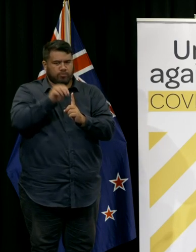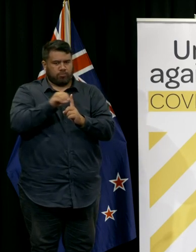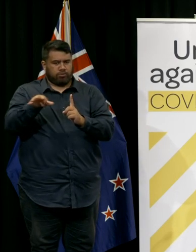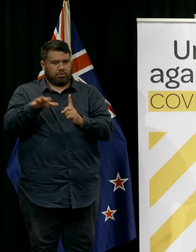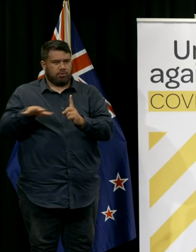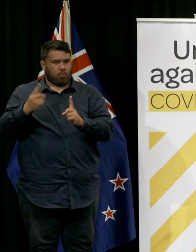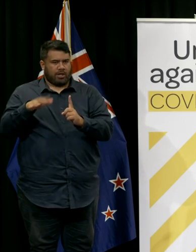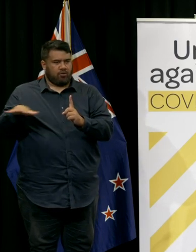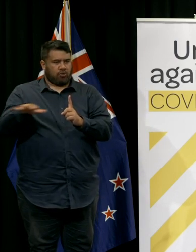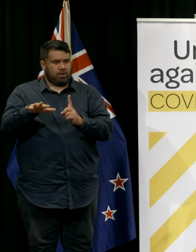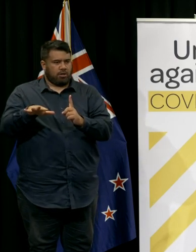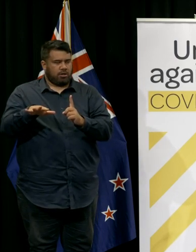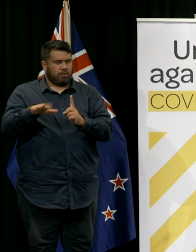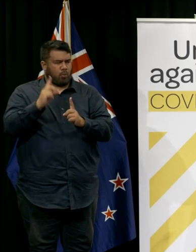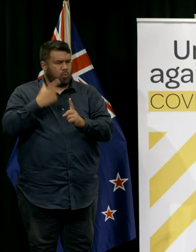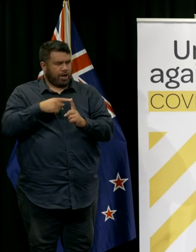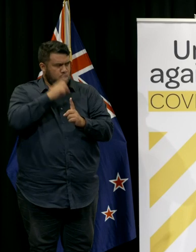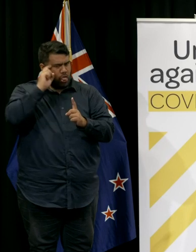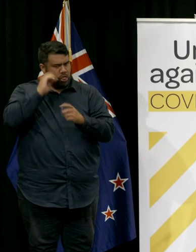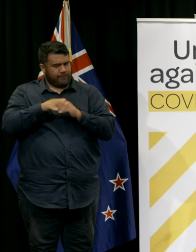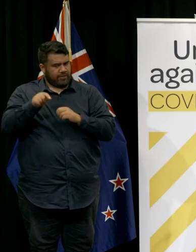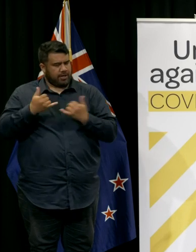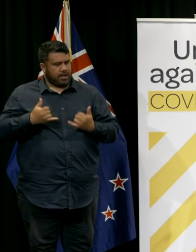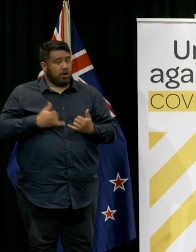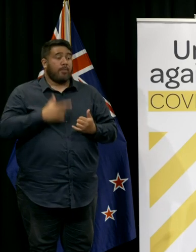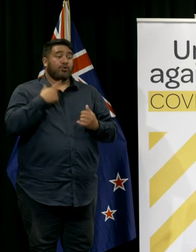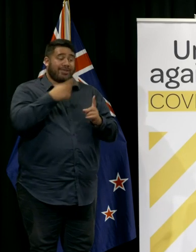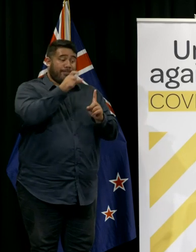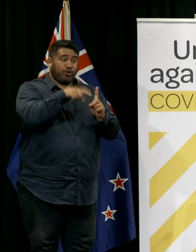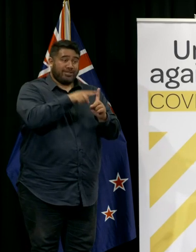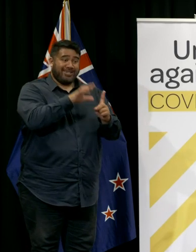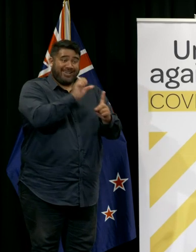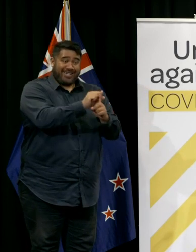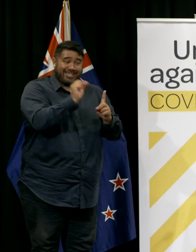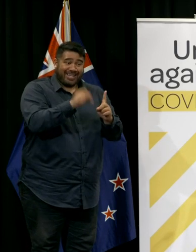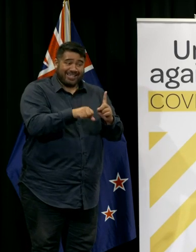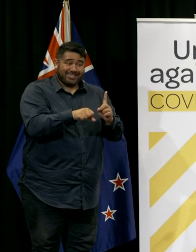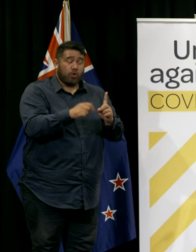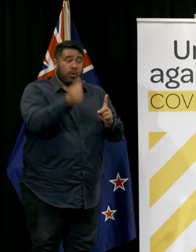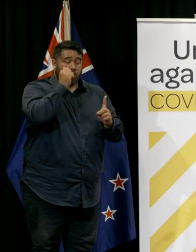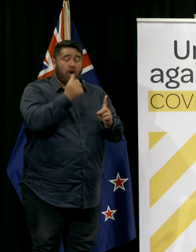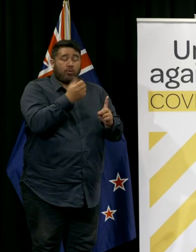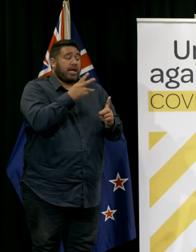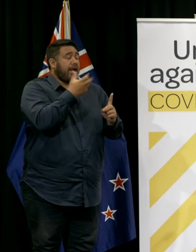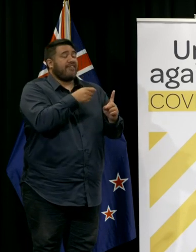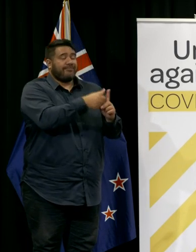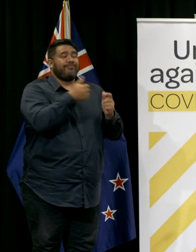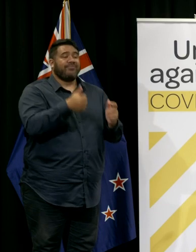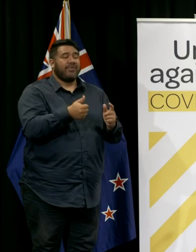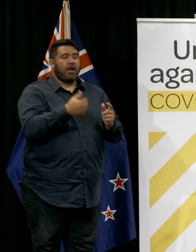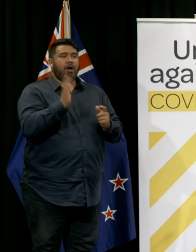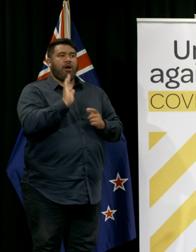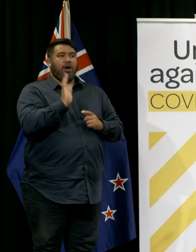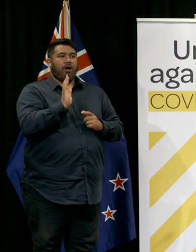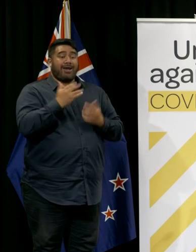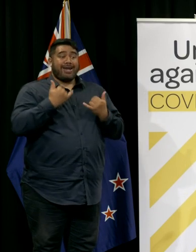person who had the original infection was identified, but it's only now been identified that someone in that